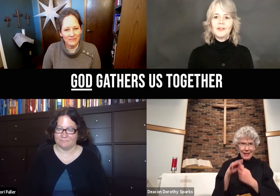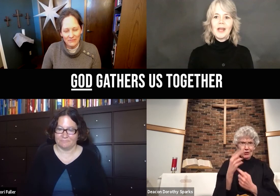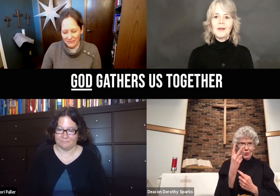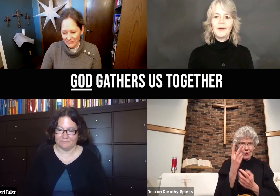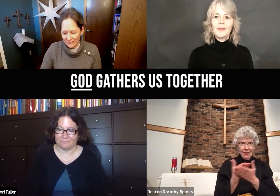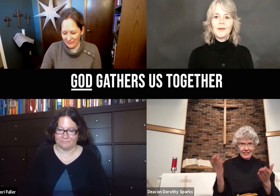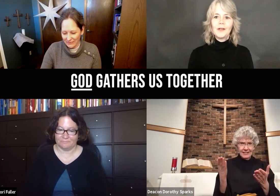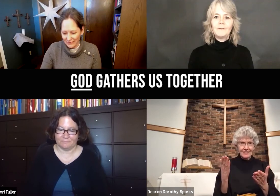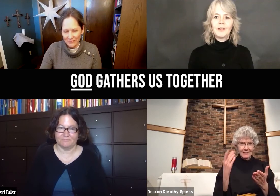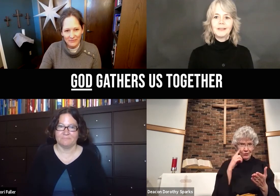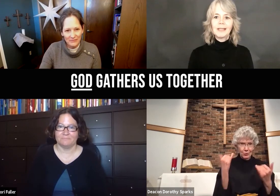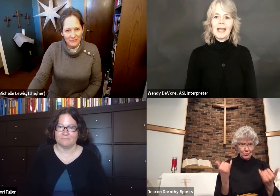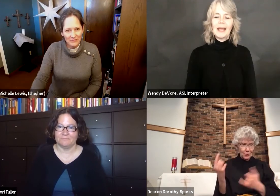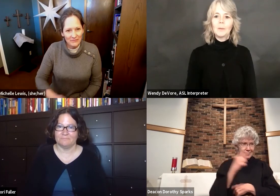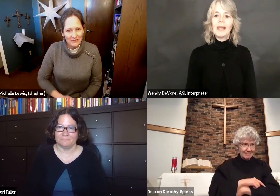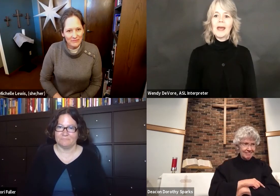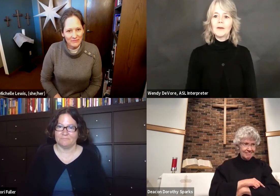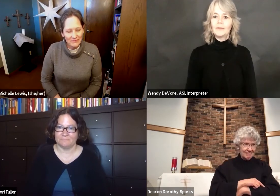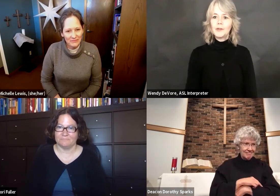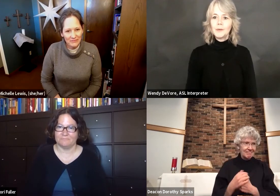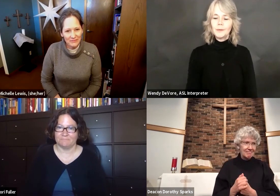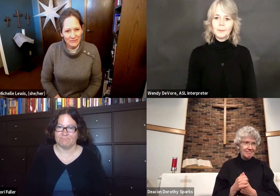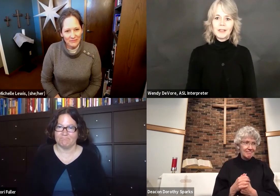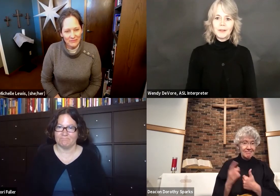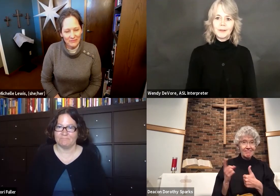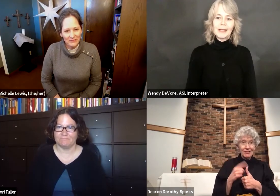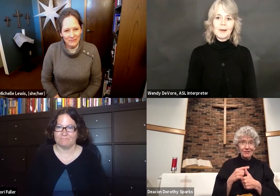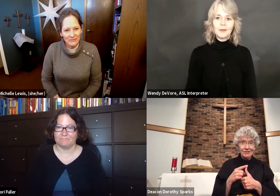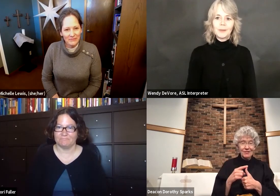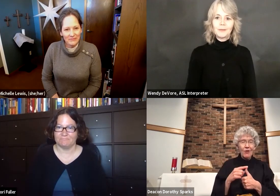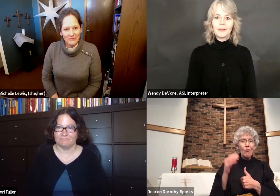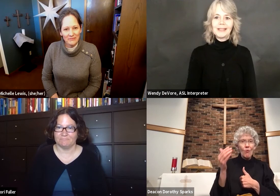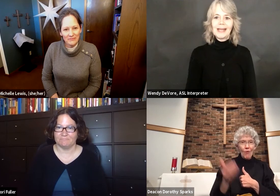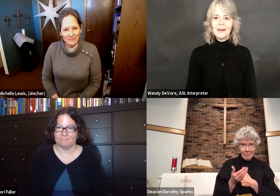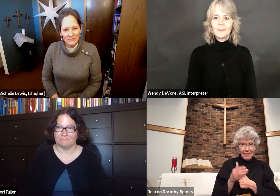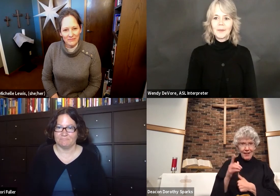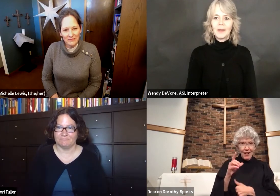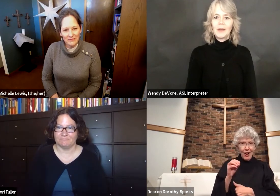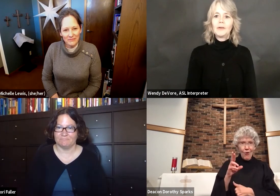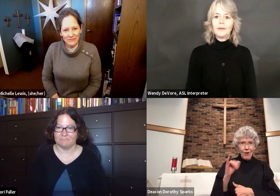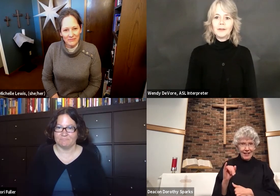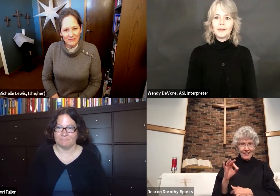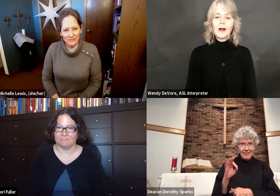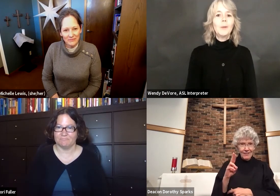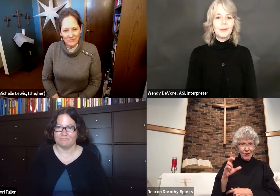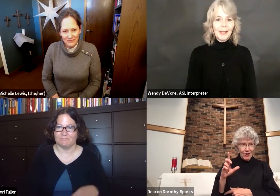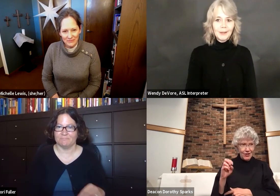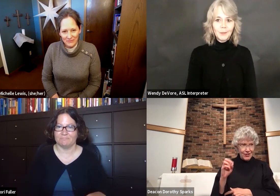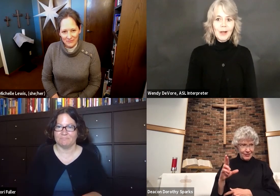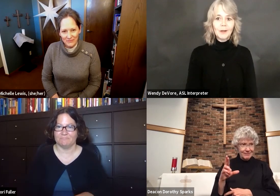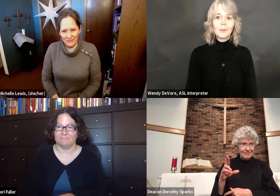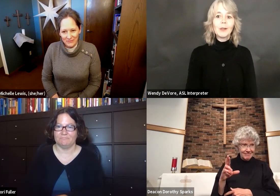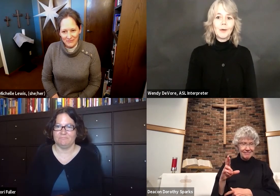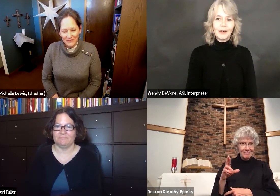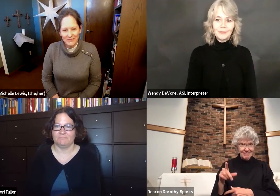Today is January 31st, and we have two special announcements for today. First of all, we would like